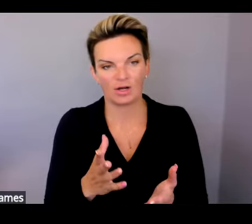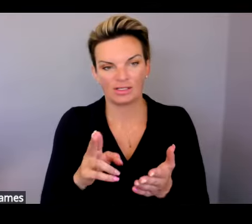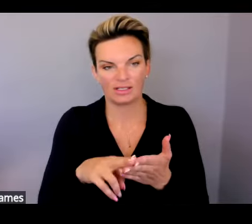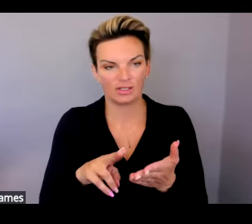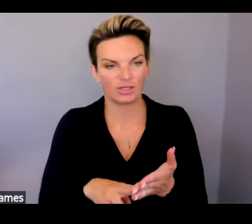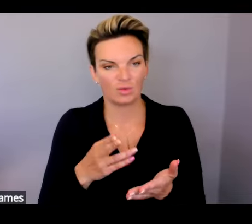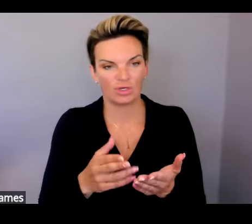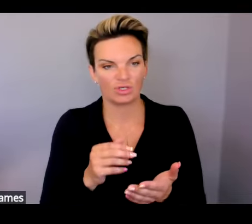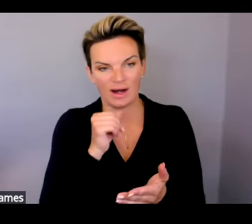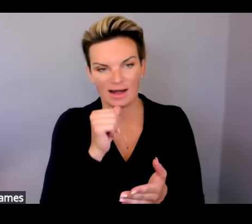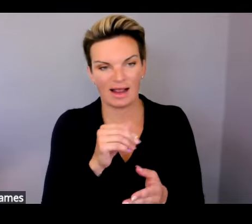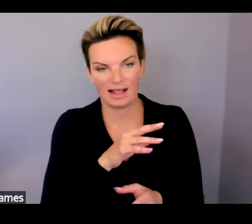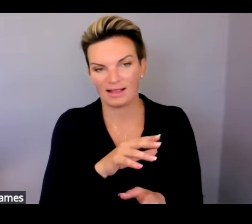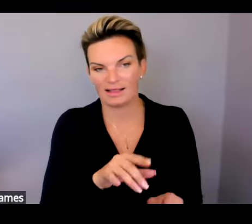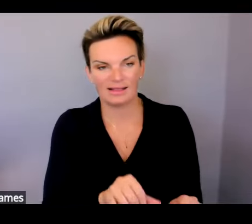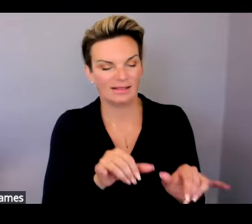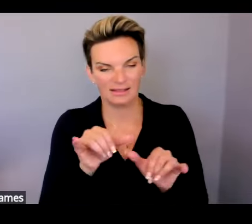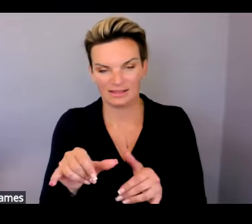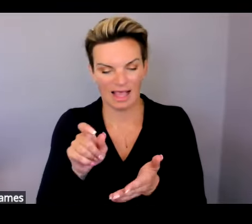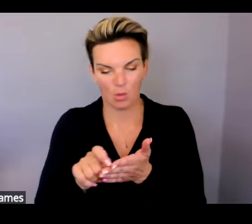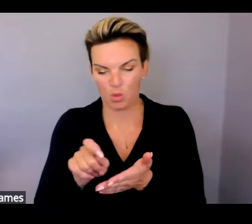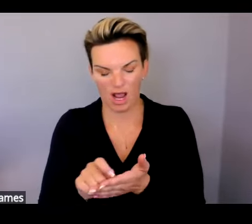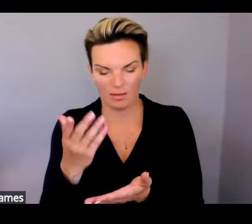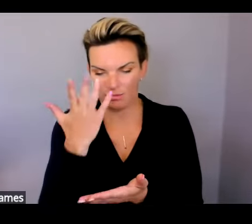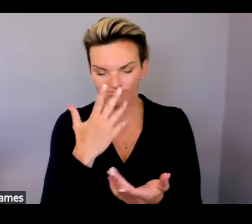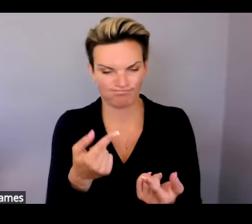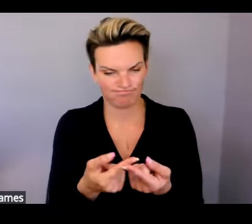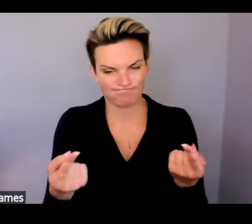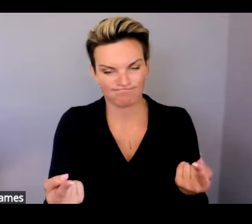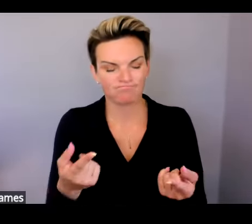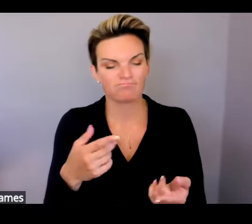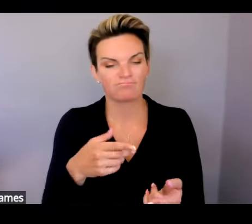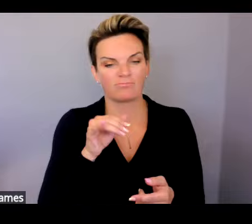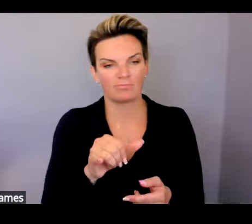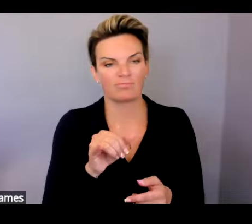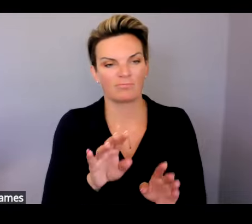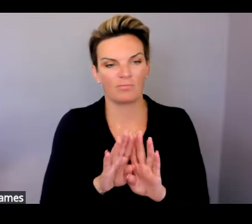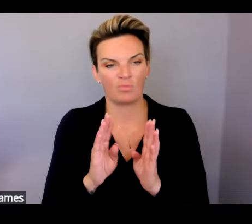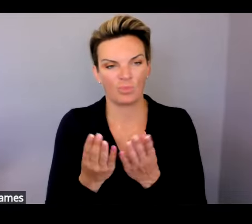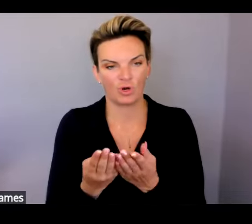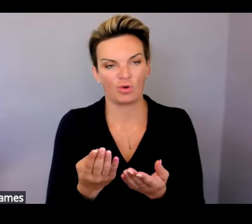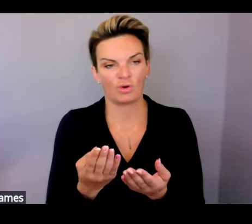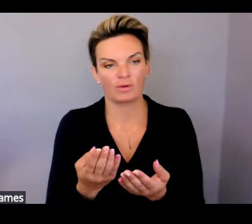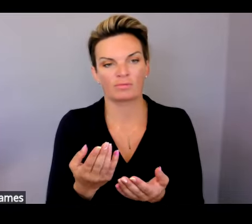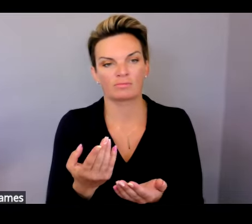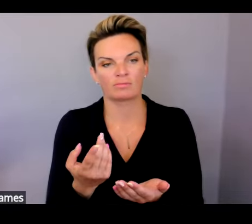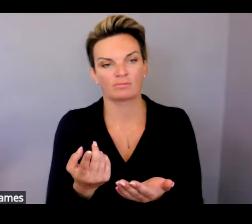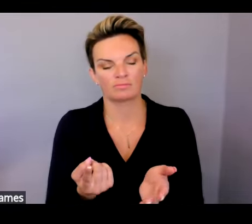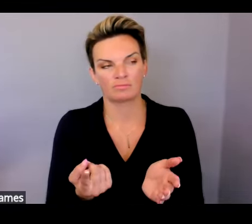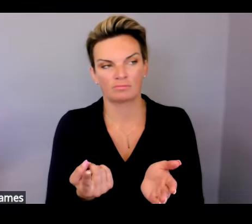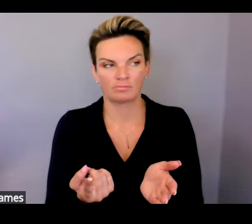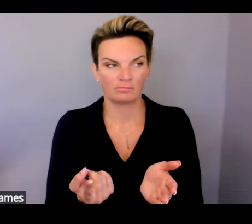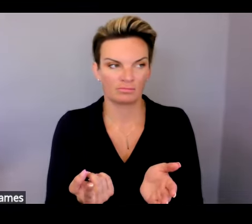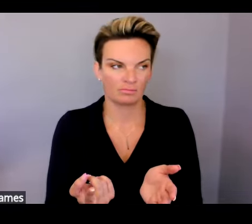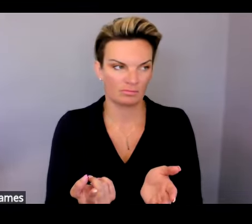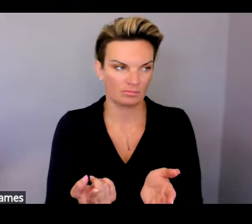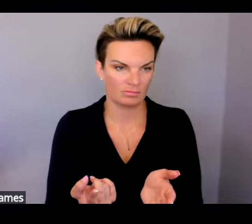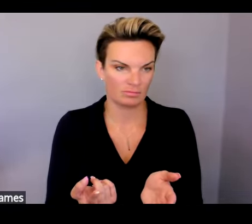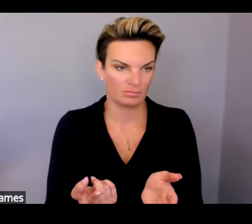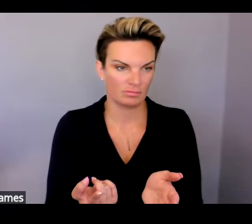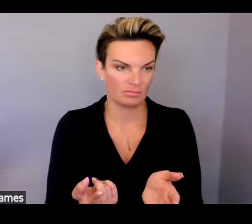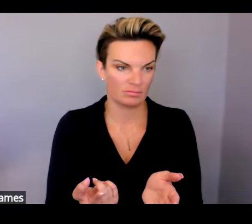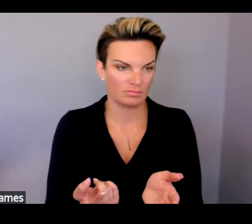in the same handwriting, the Bureau ought not to wait for a